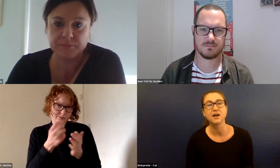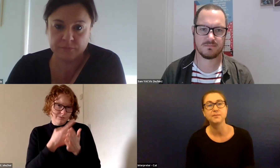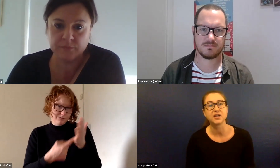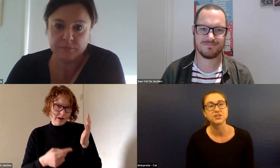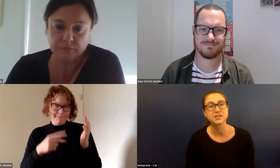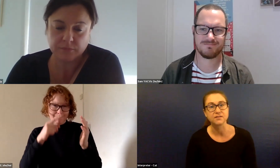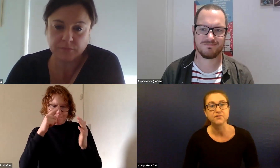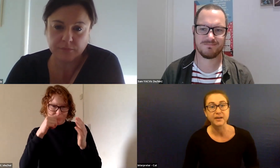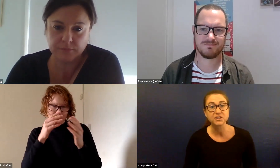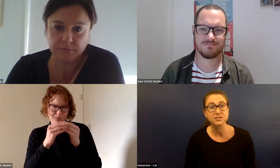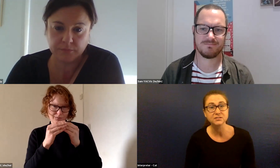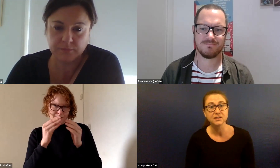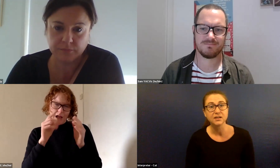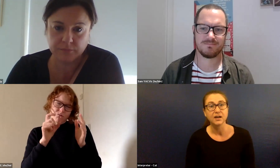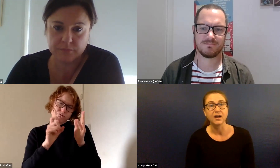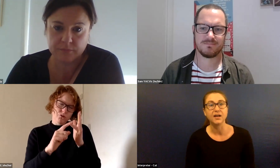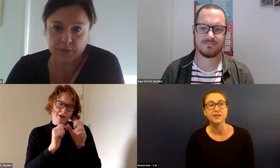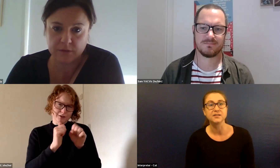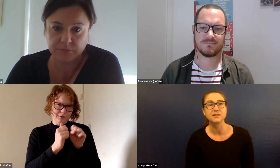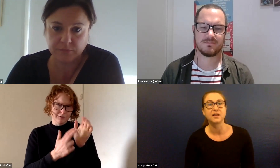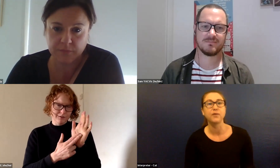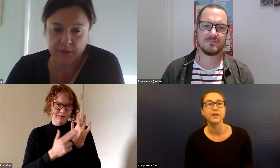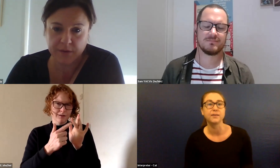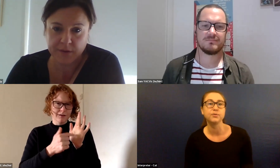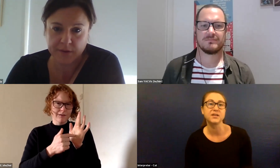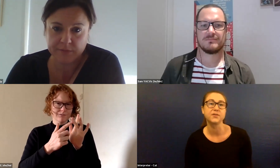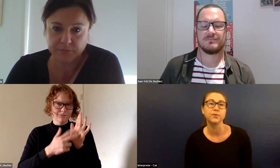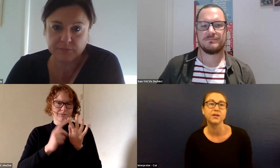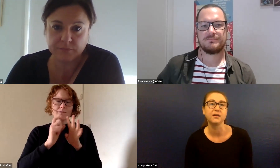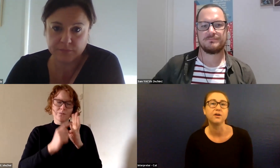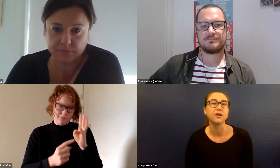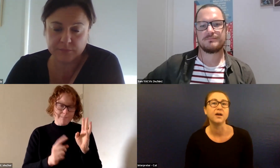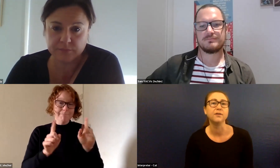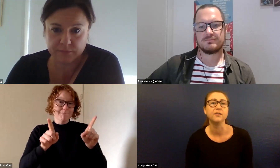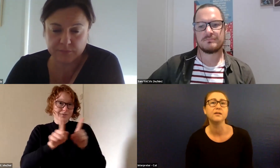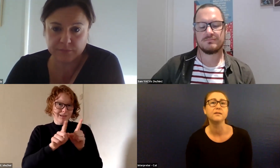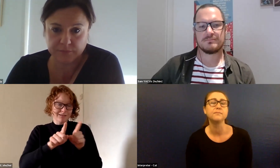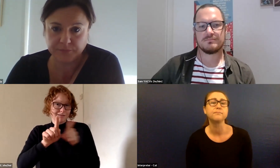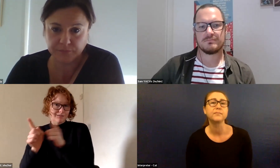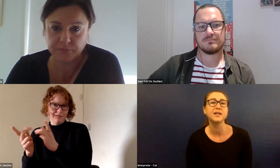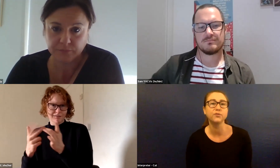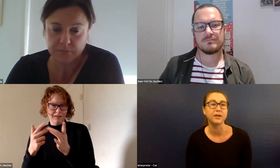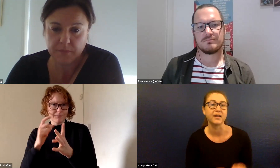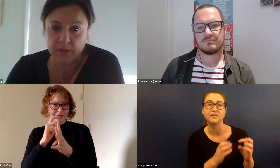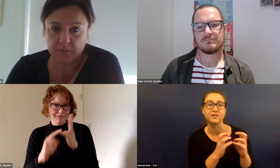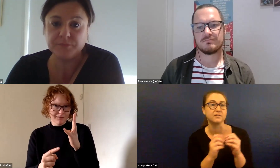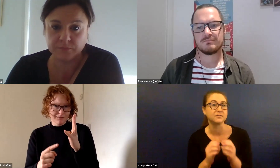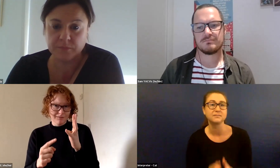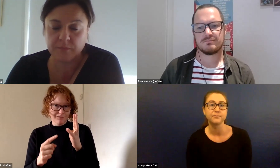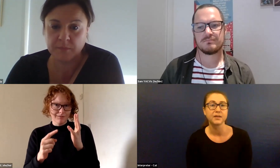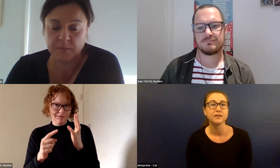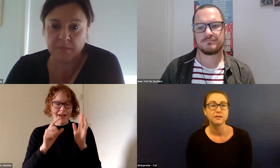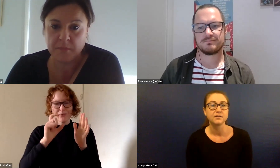had time to digest the information, and that way it puts everybody on a level playing